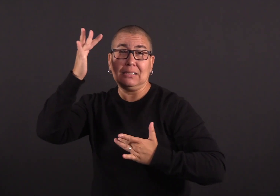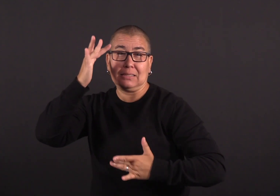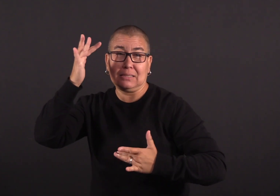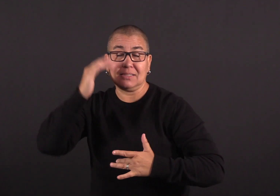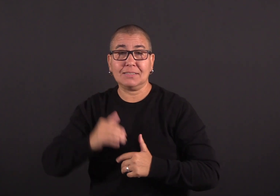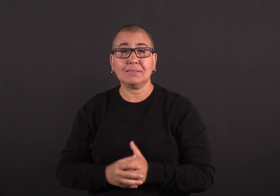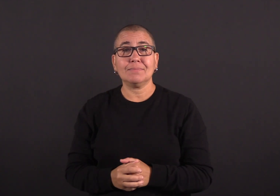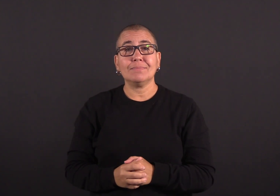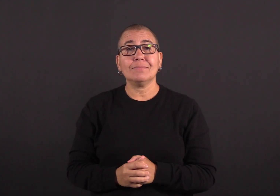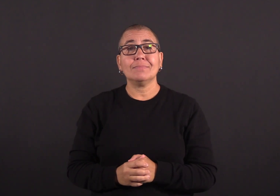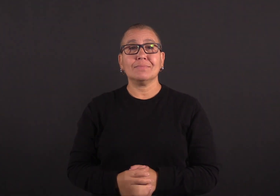conditions.